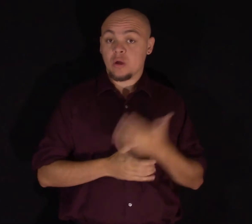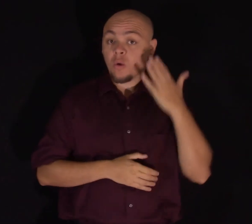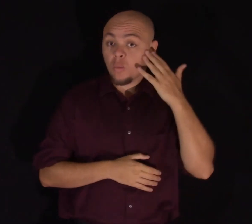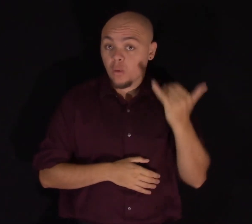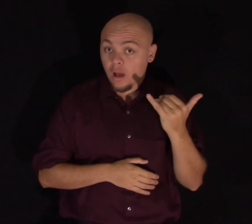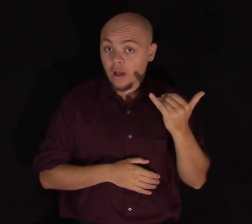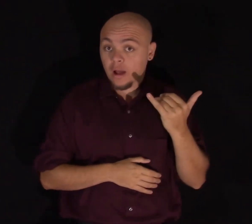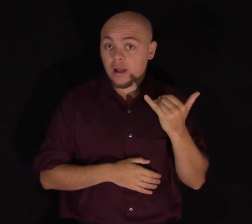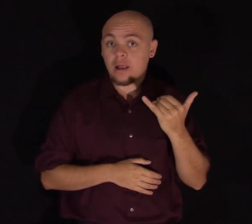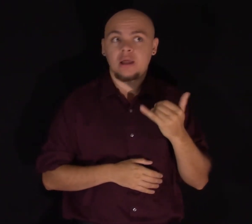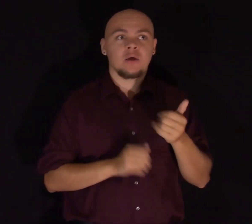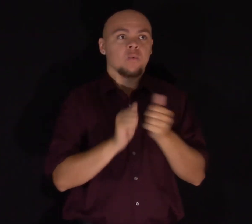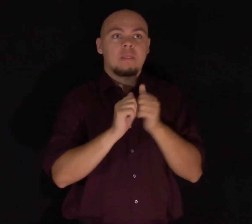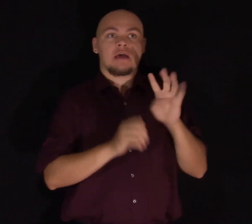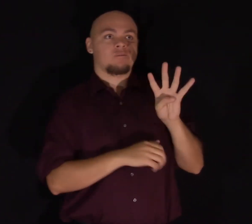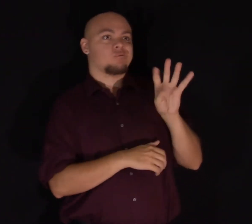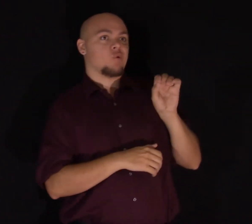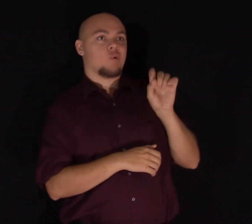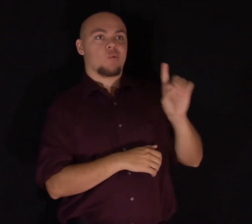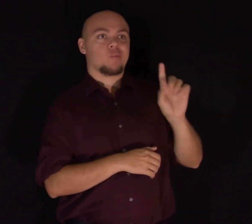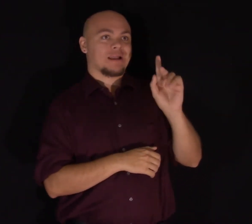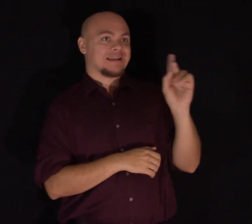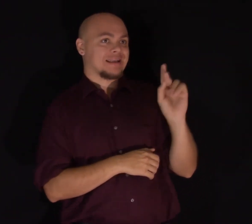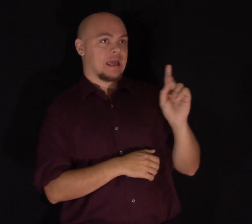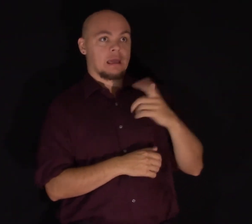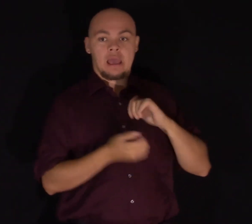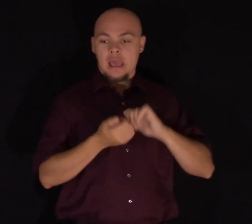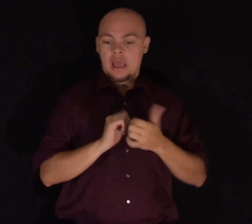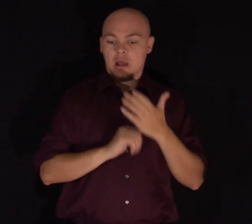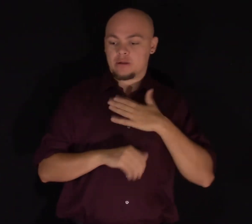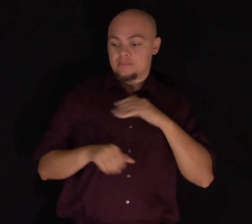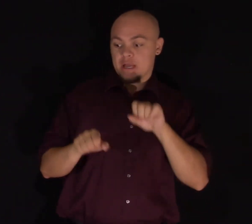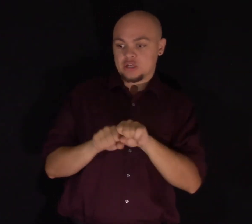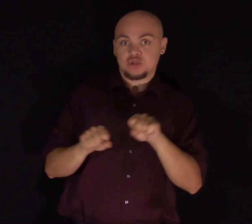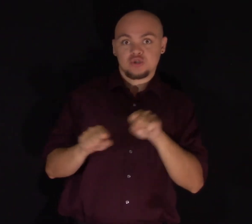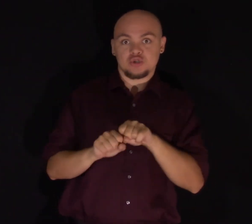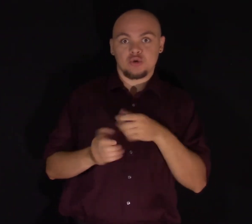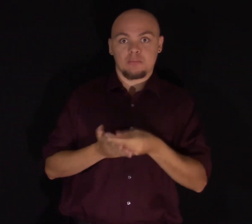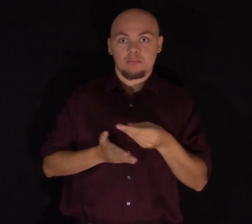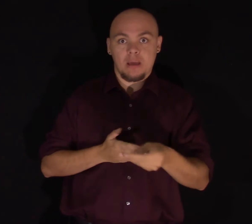without 401ks, without, how am I gonna keep up my shoe habit? That's important to me.